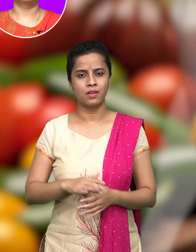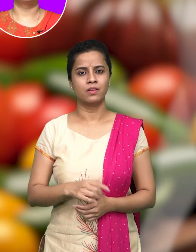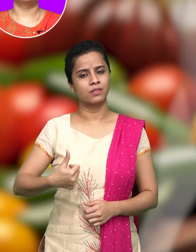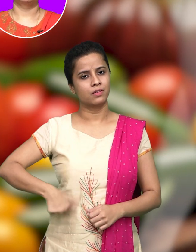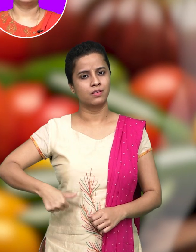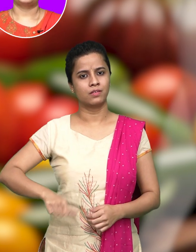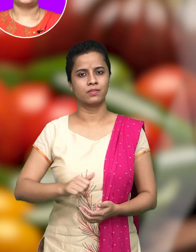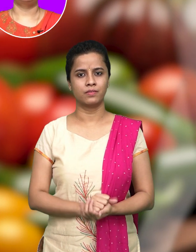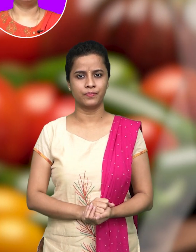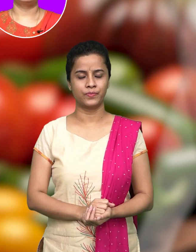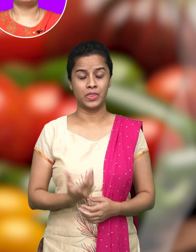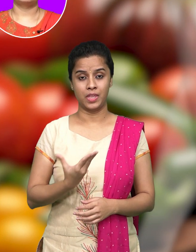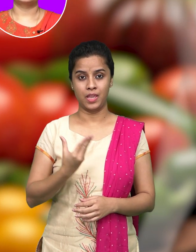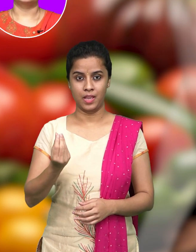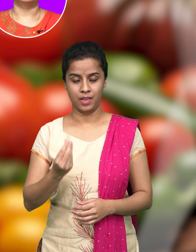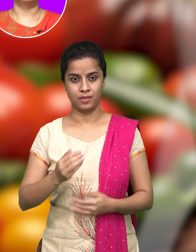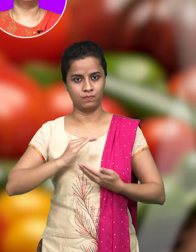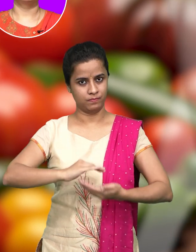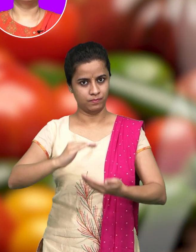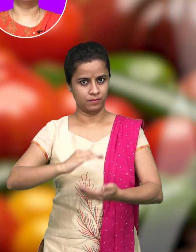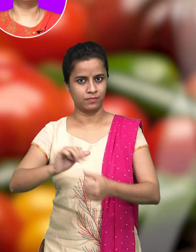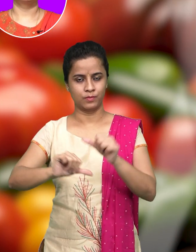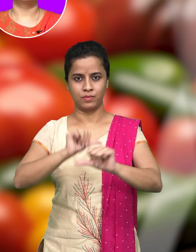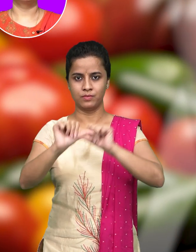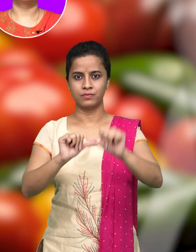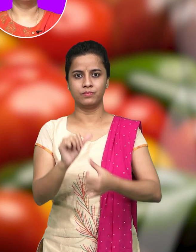excretion, and reproduction.